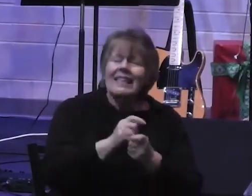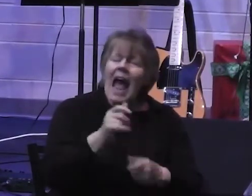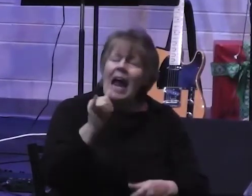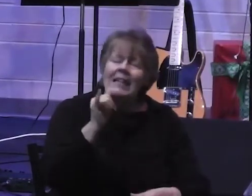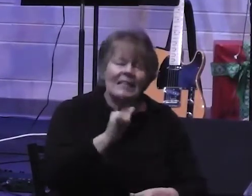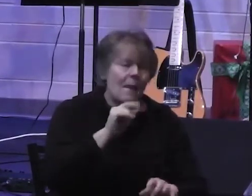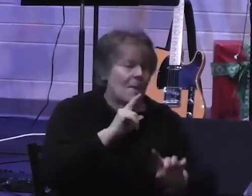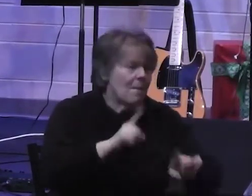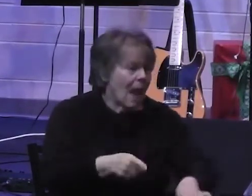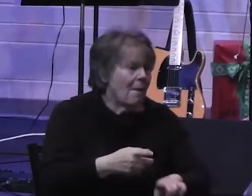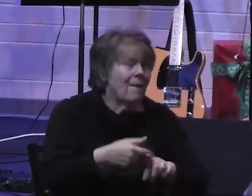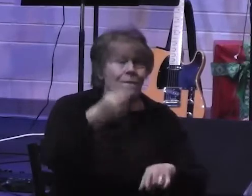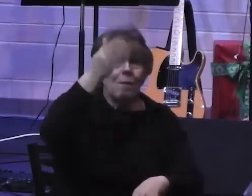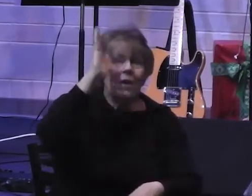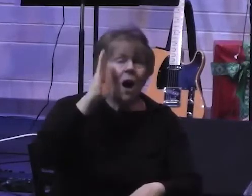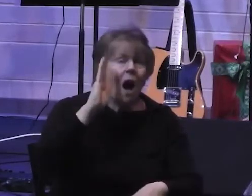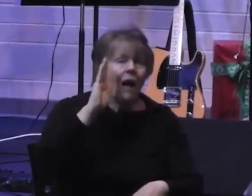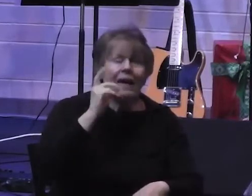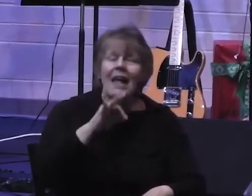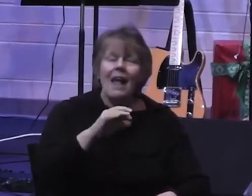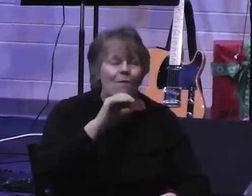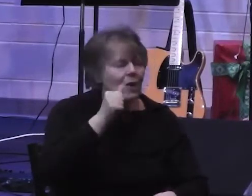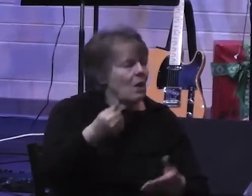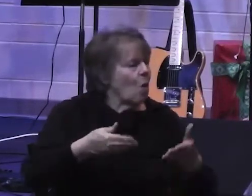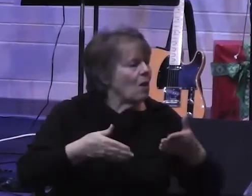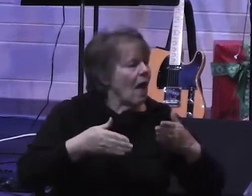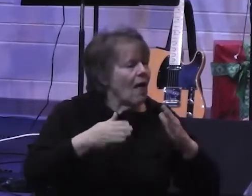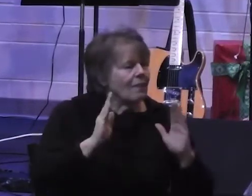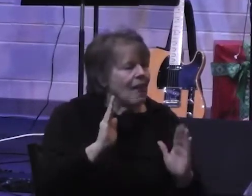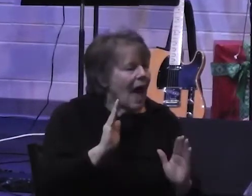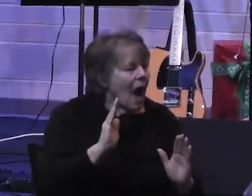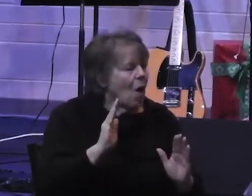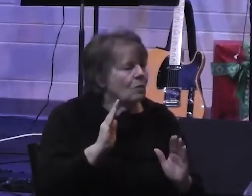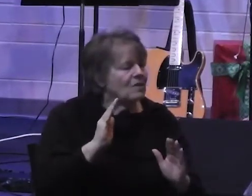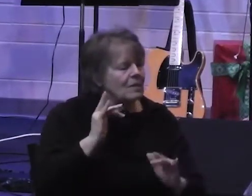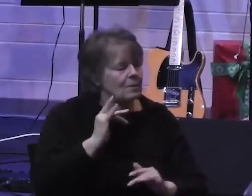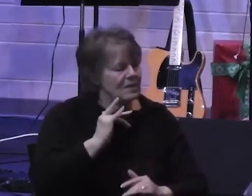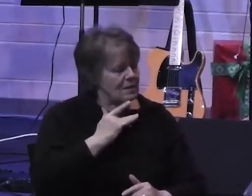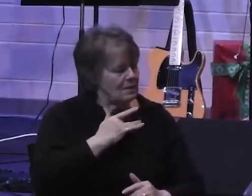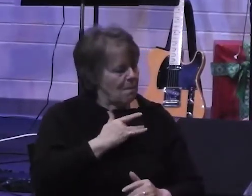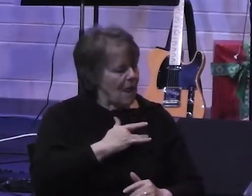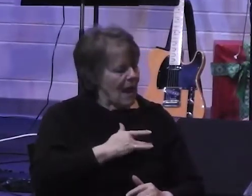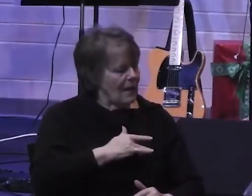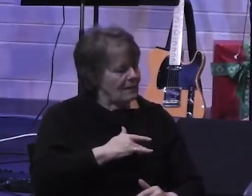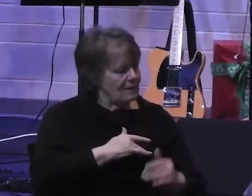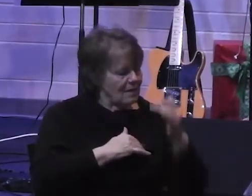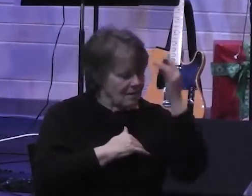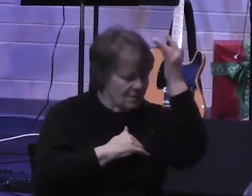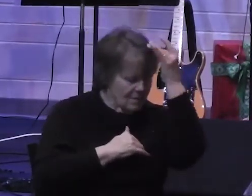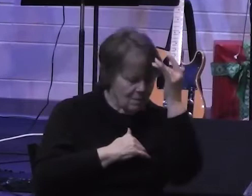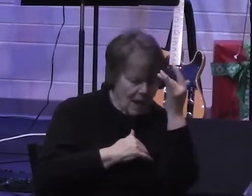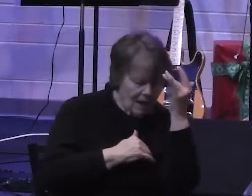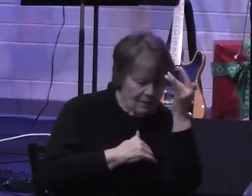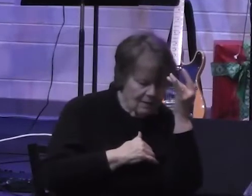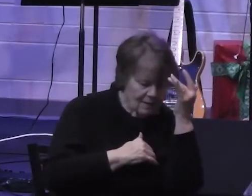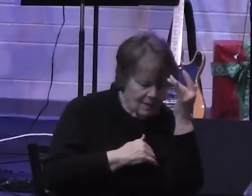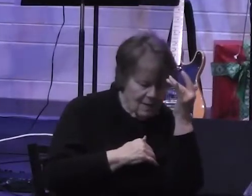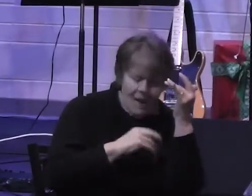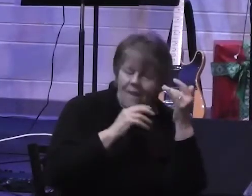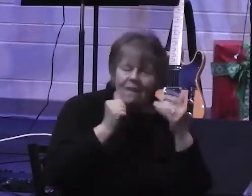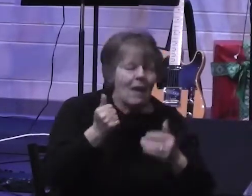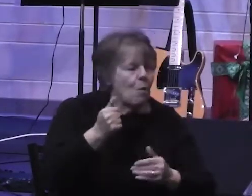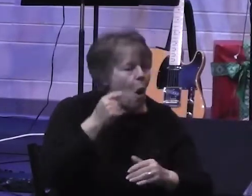if we don't create space to let it soak in, the flavors will not get as